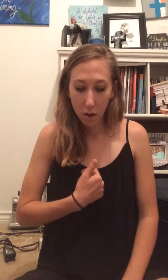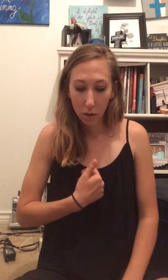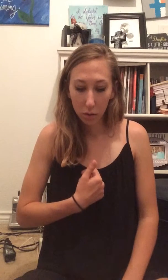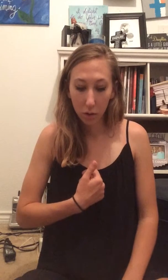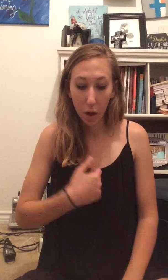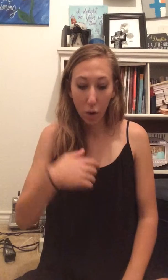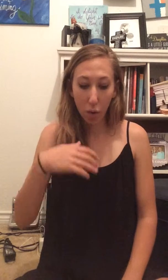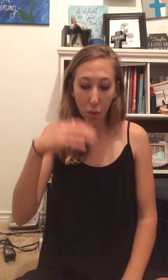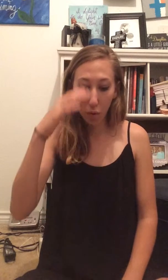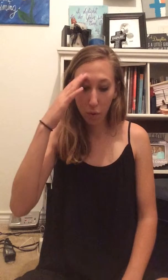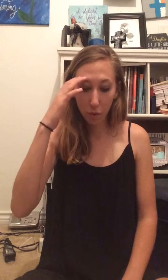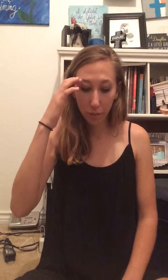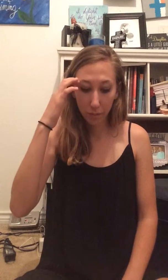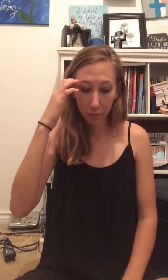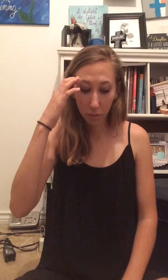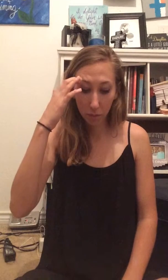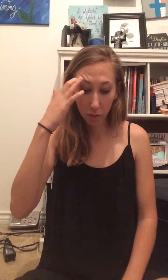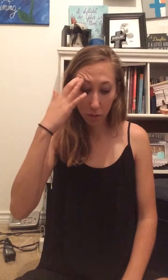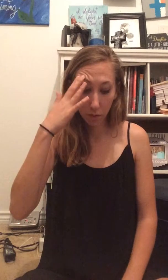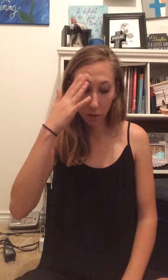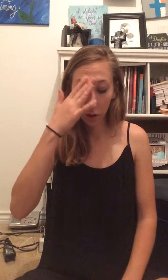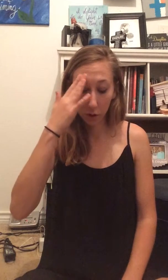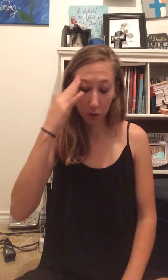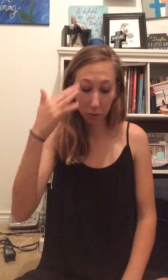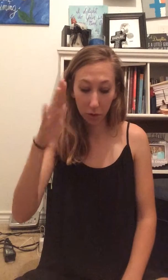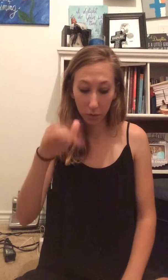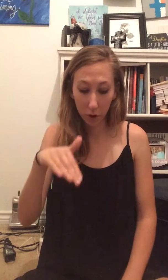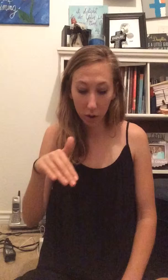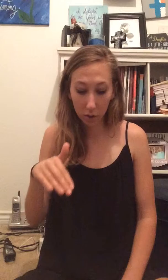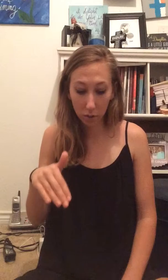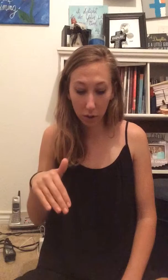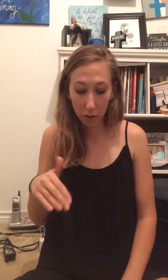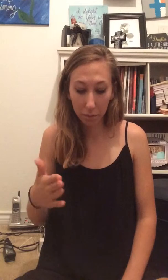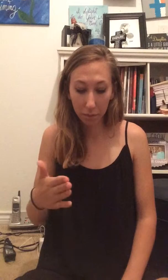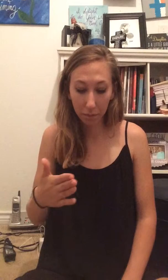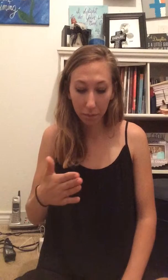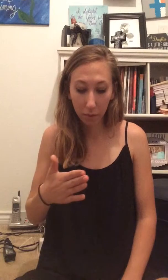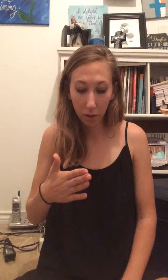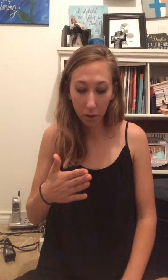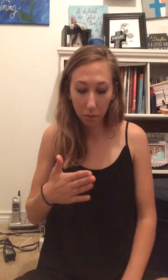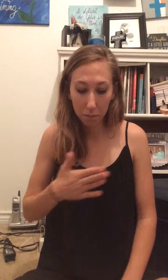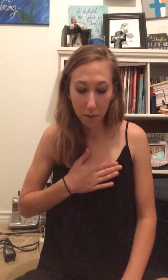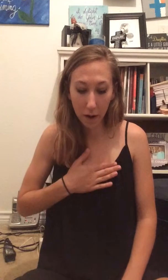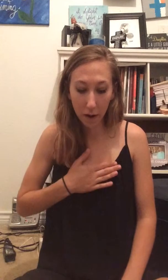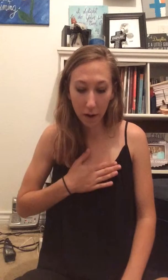So that whole, actually I'm just going to finish it. So then my